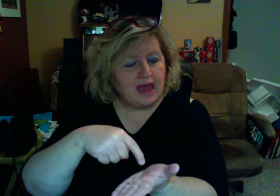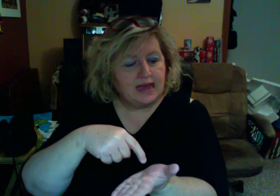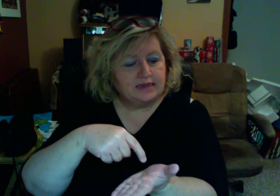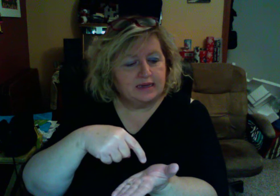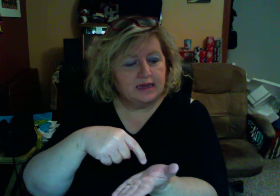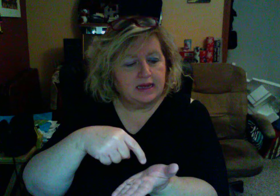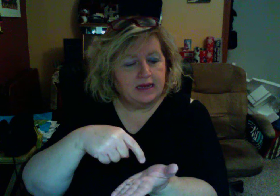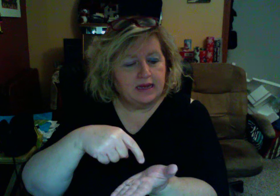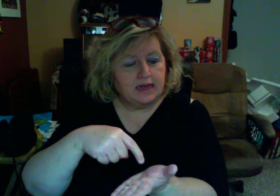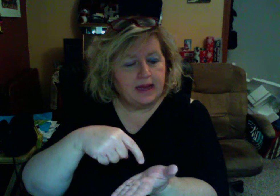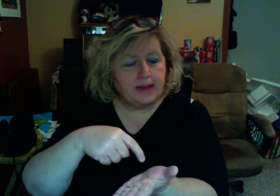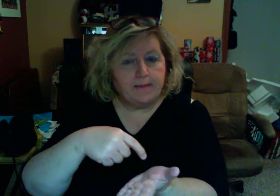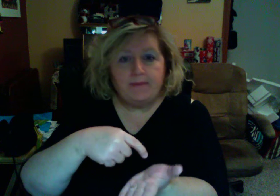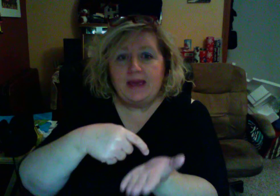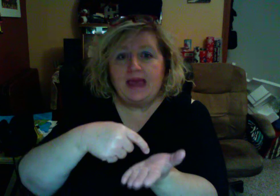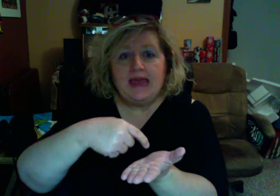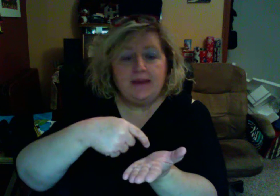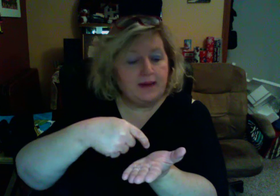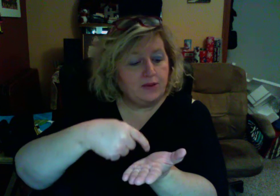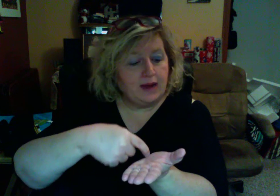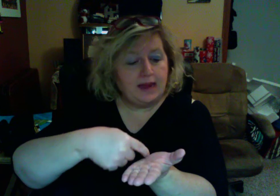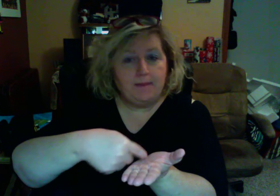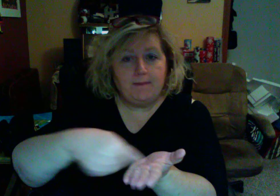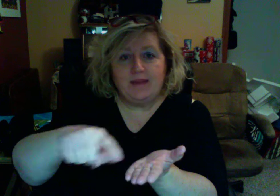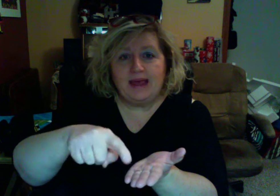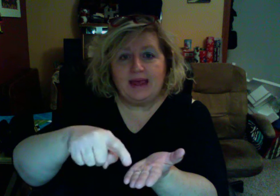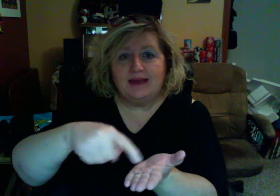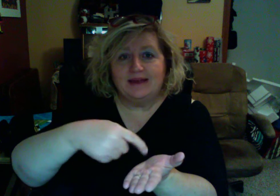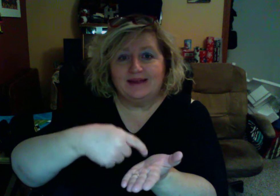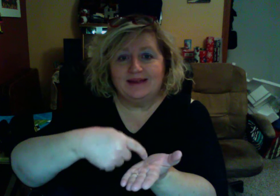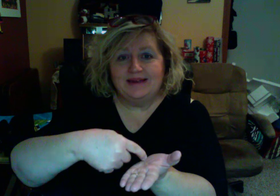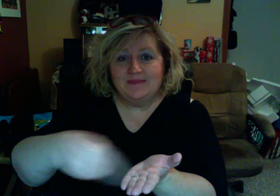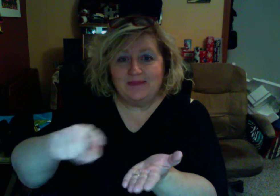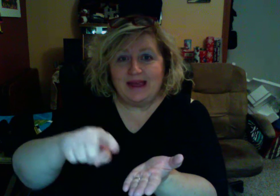And pay, by the way. Pay.